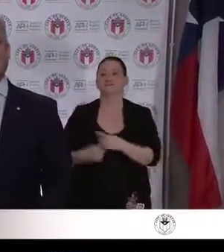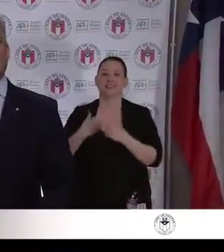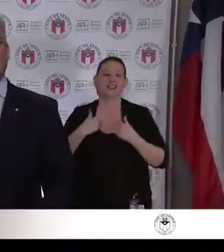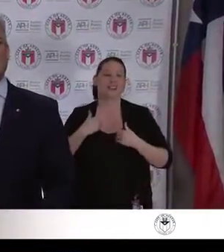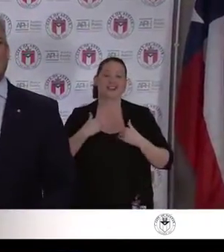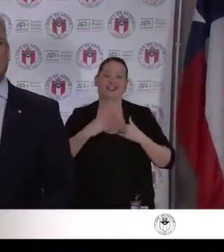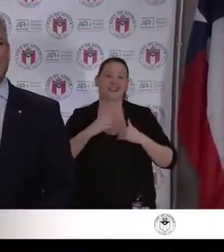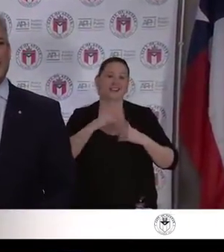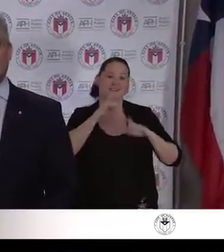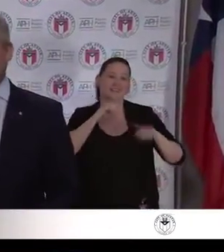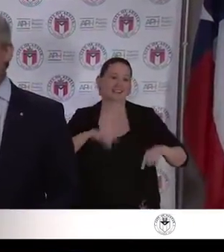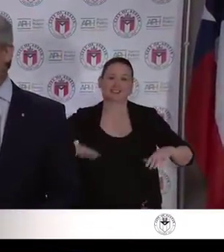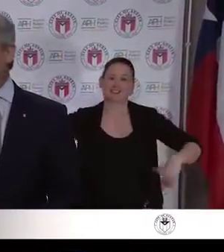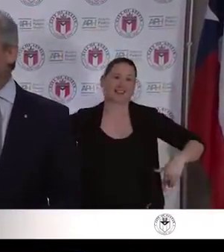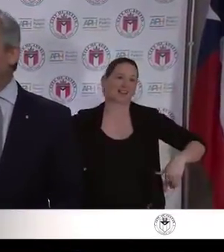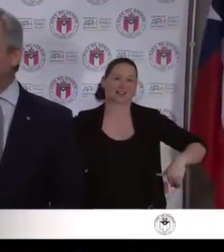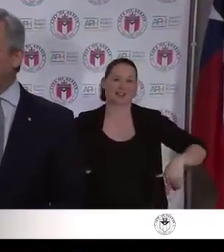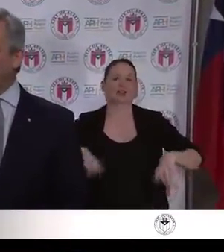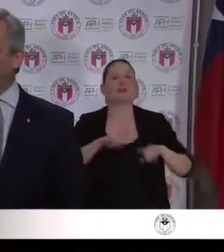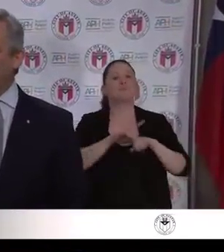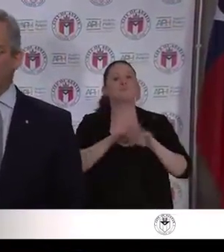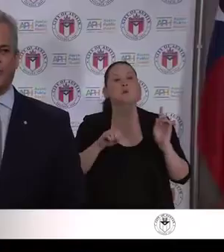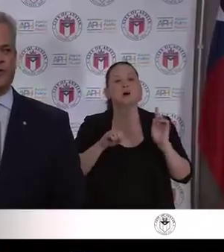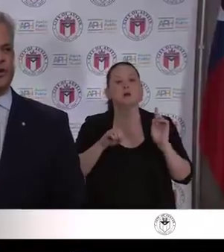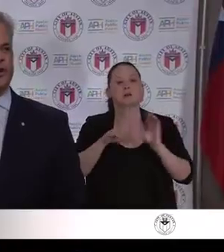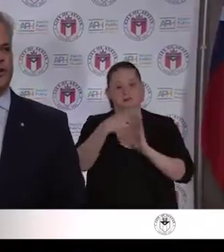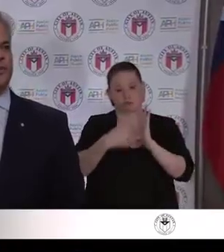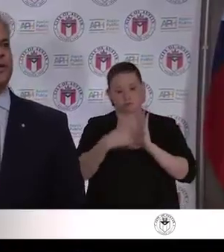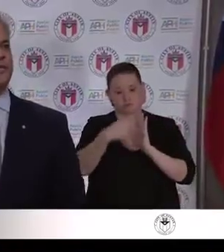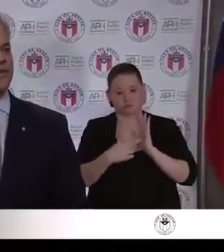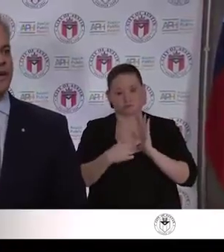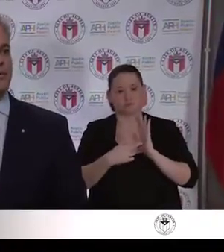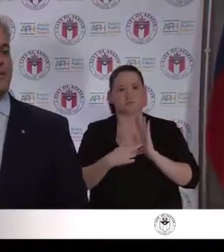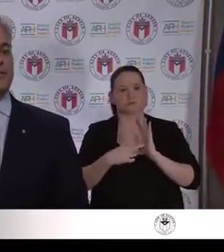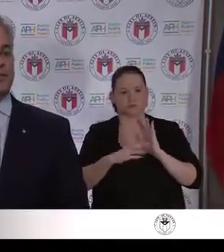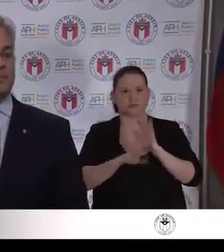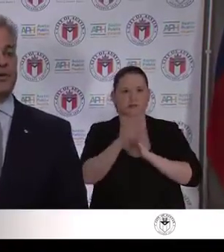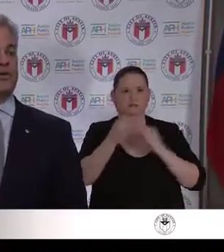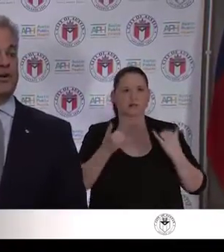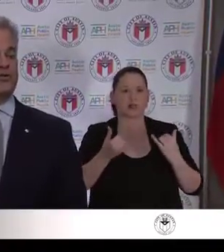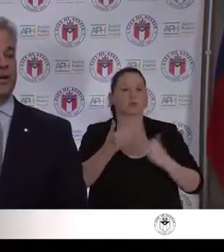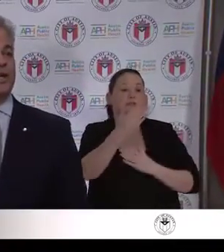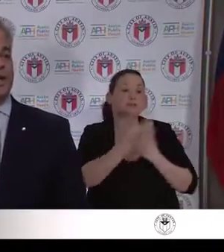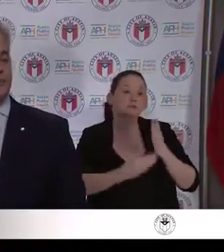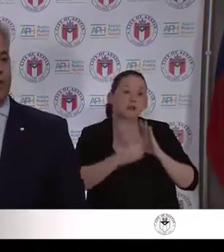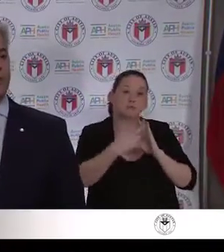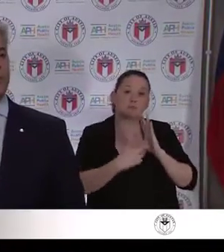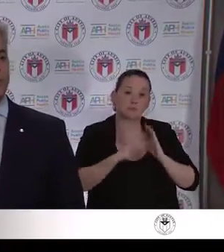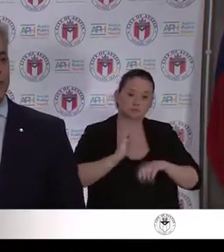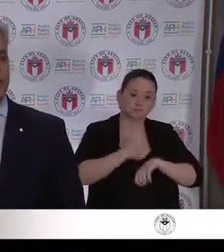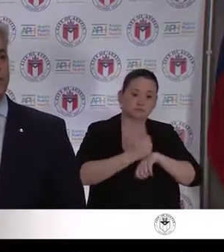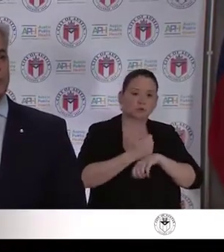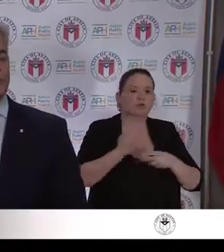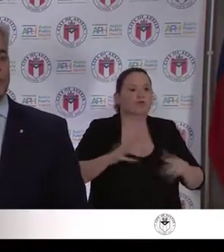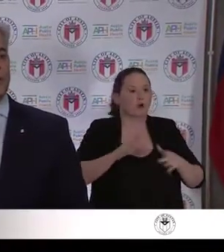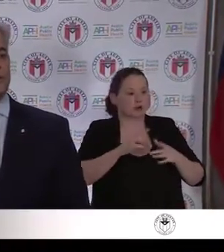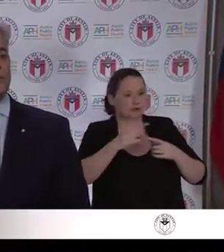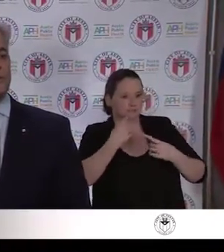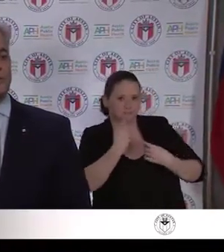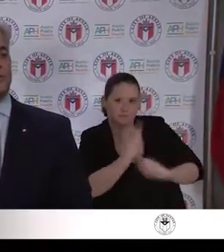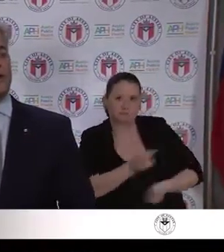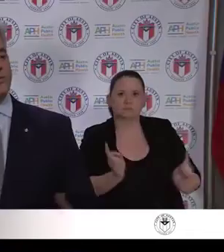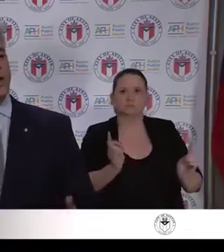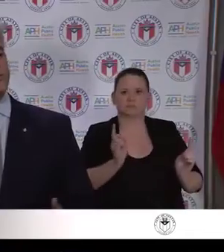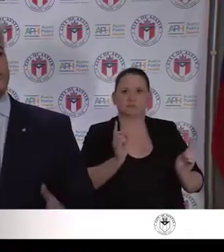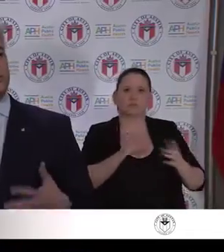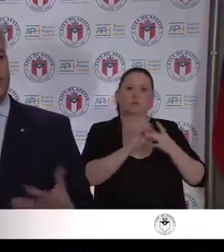answers to all those questions yet, but the protocols are being developed. In fact, some protocols have already been released with respect